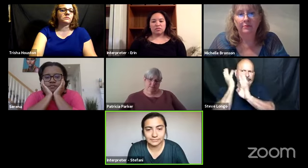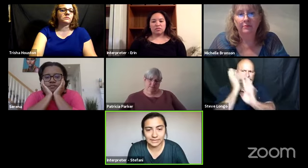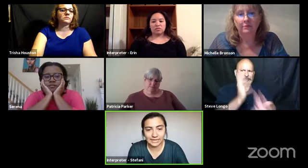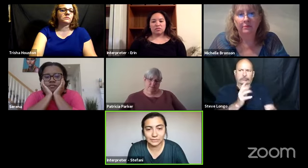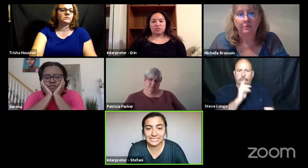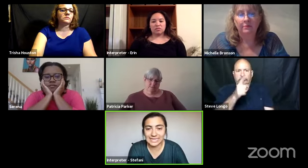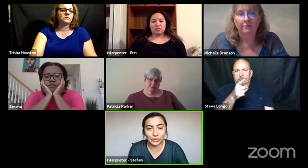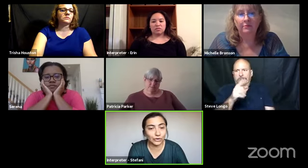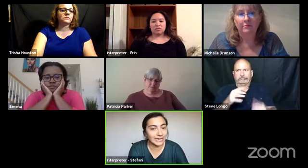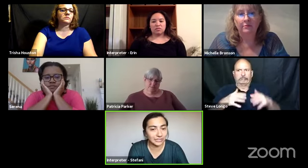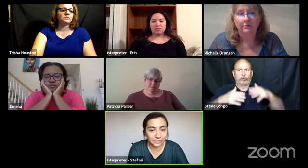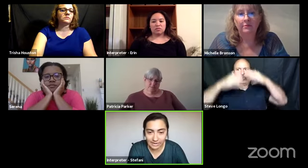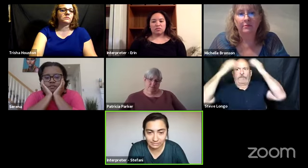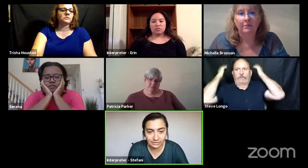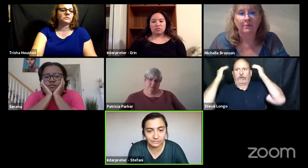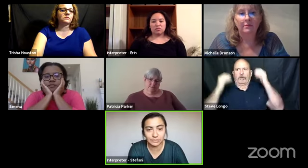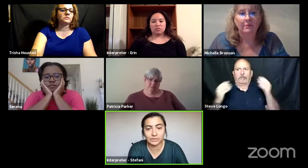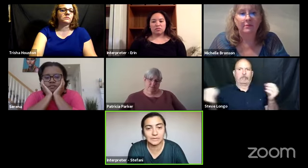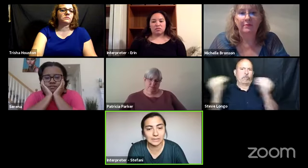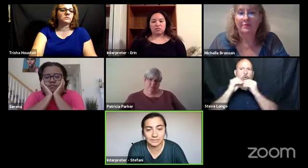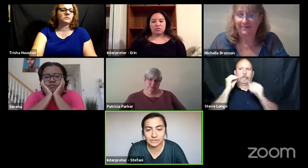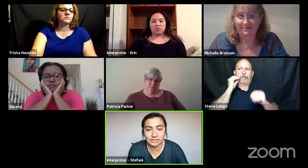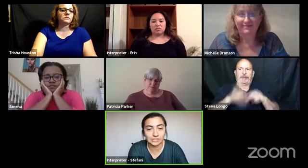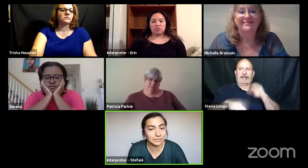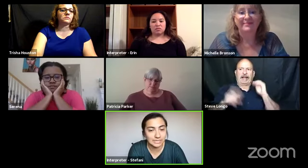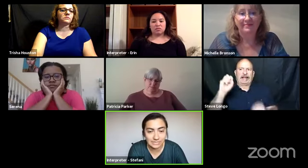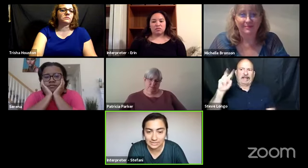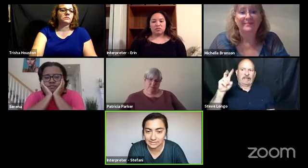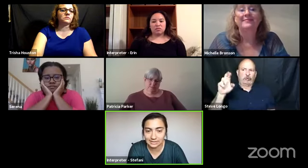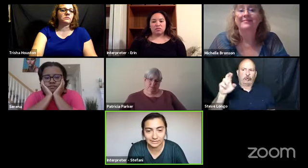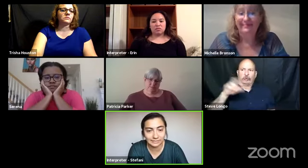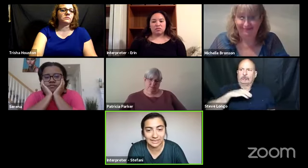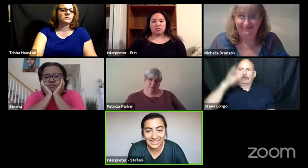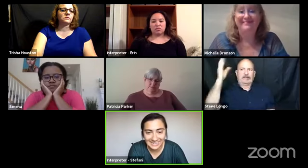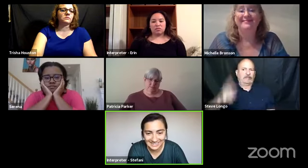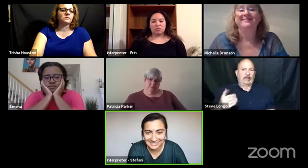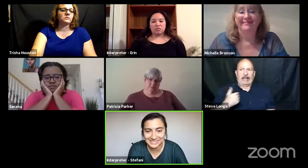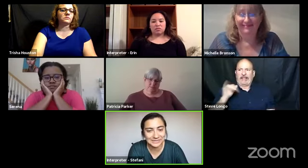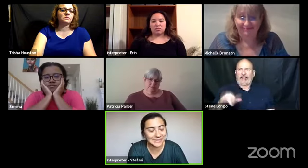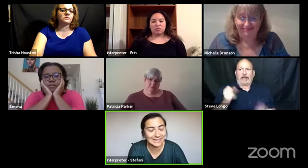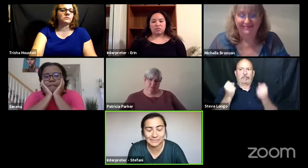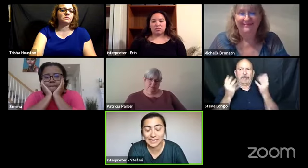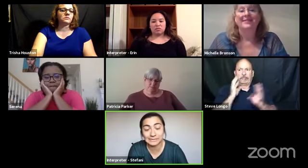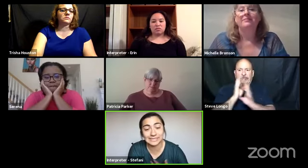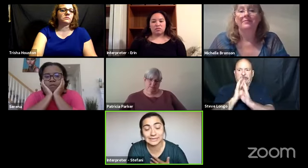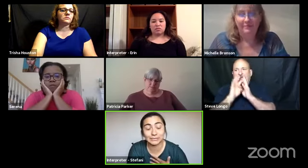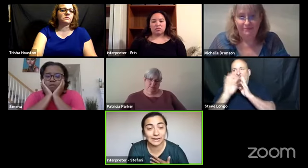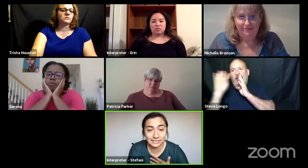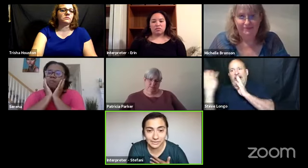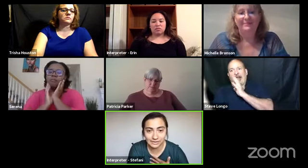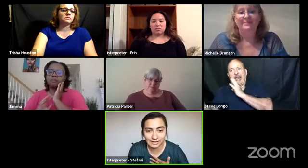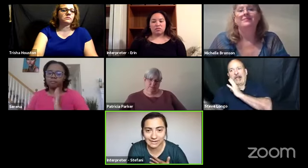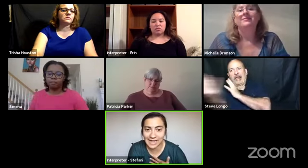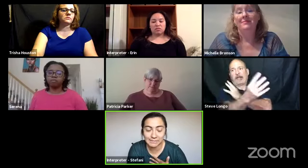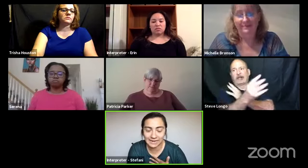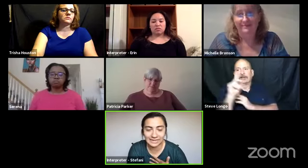And we did have a great turnout of both community members and students alike. And so I was impressed with the crowd. I may even